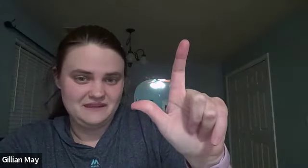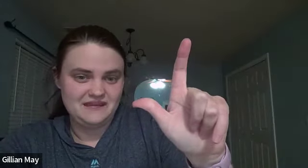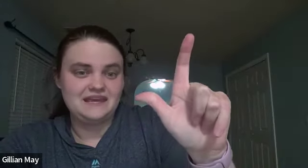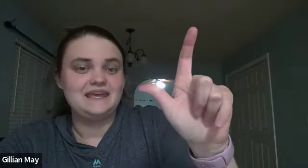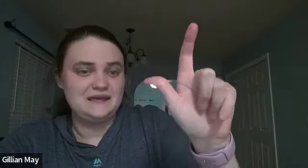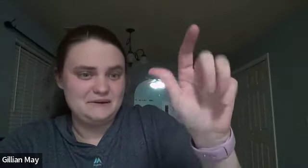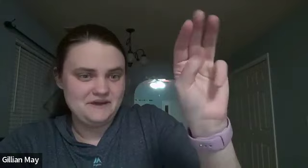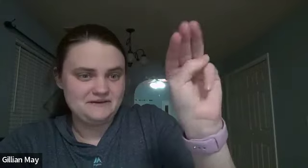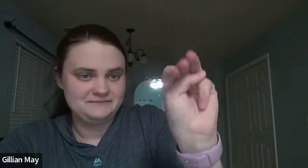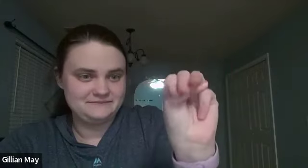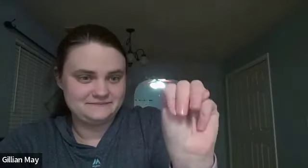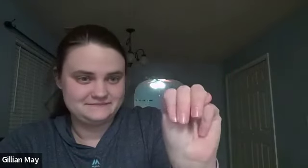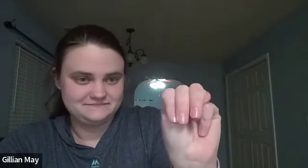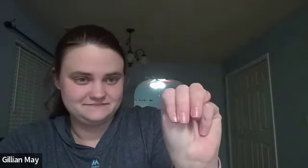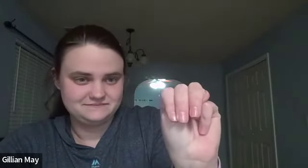Then M.